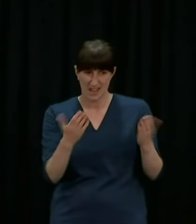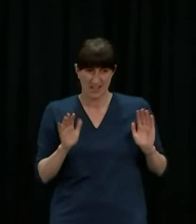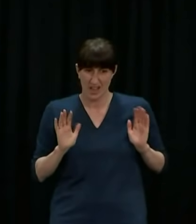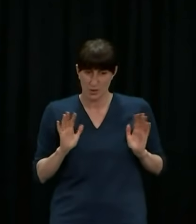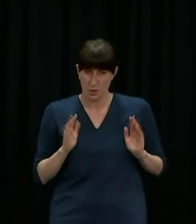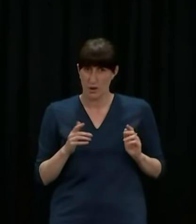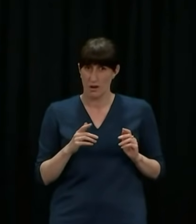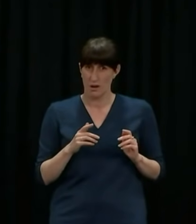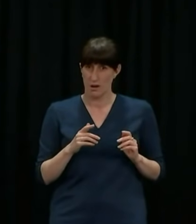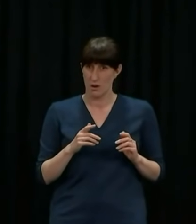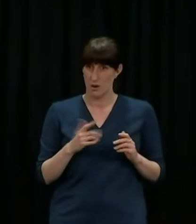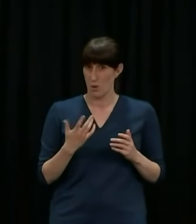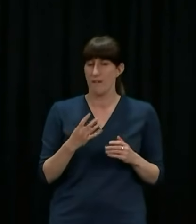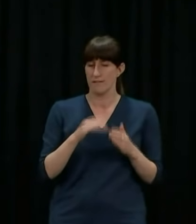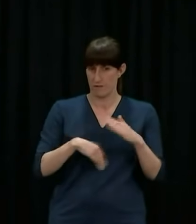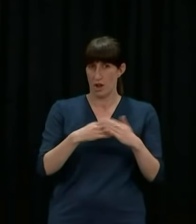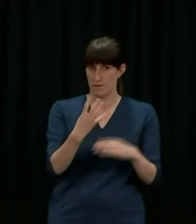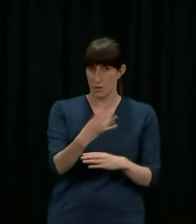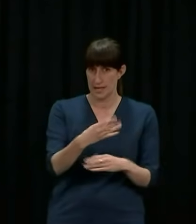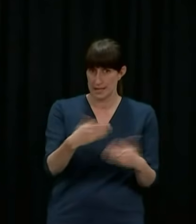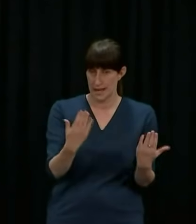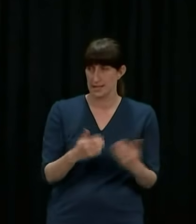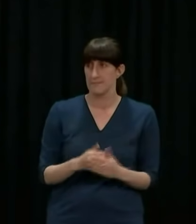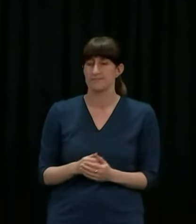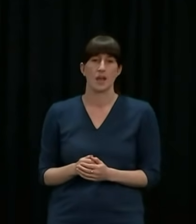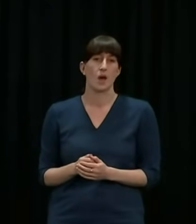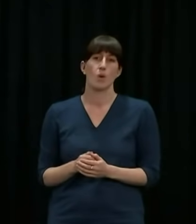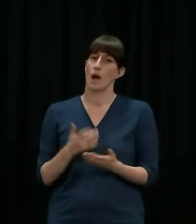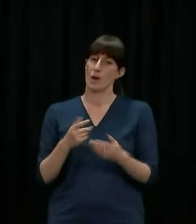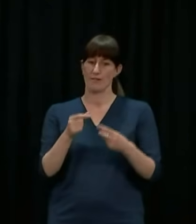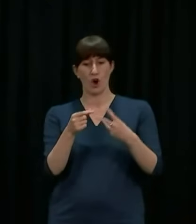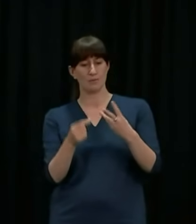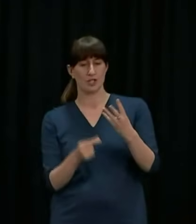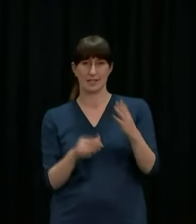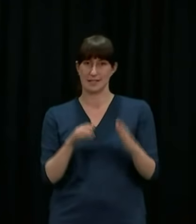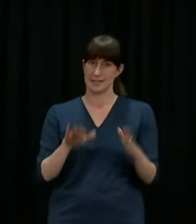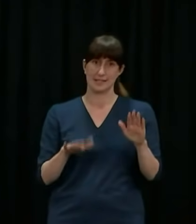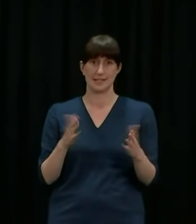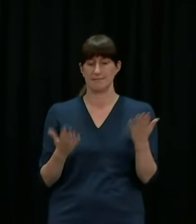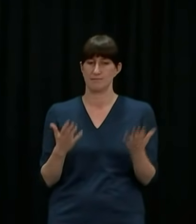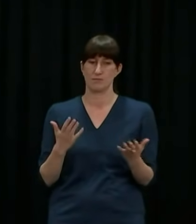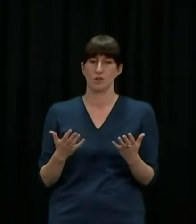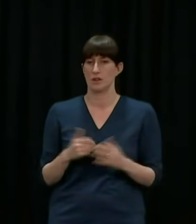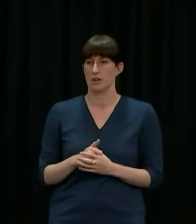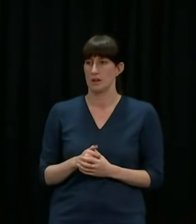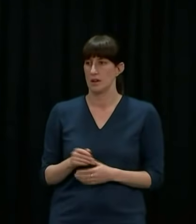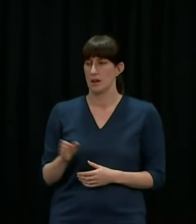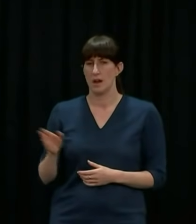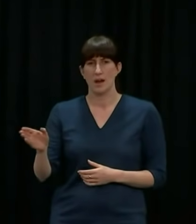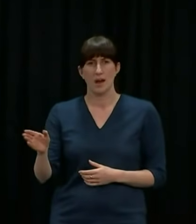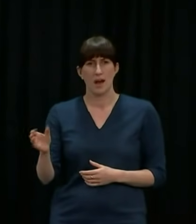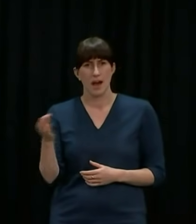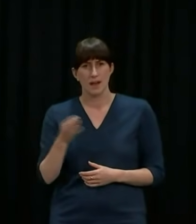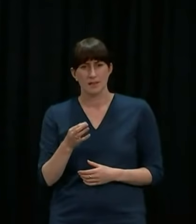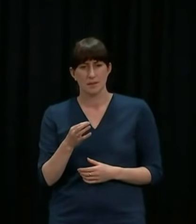decisions, but we are working through a range of different options. Over here. How would people know that? Do you have an arrangement yet with the likes